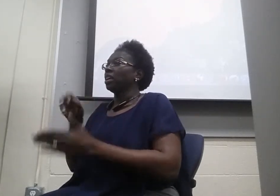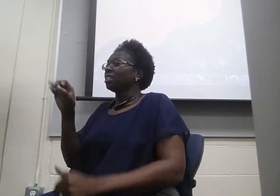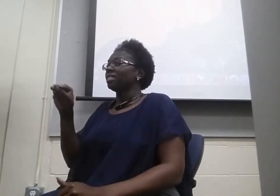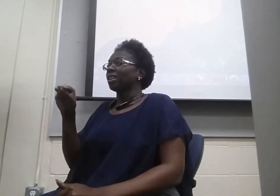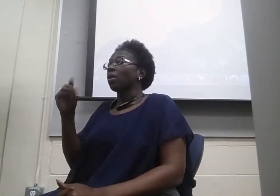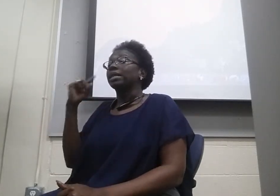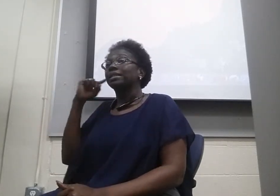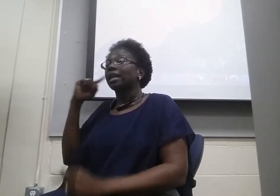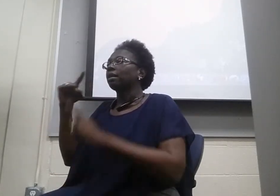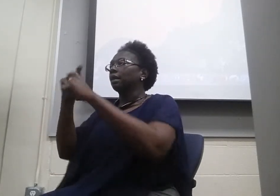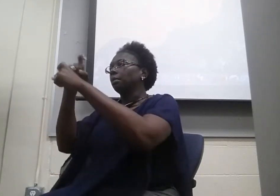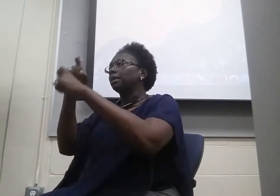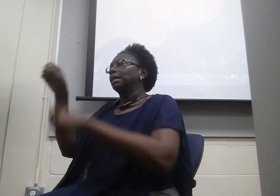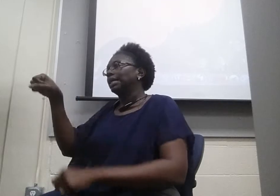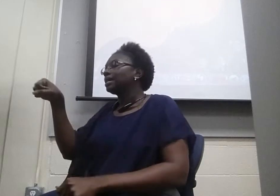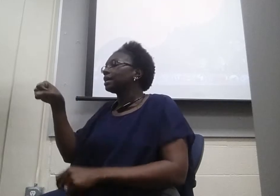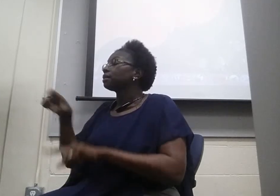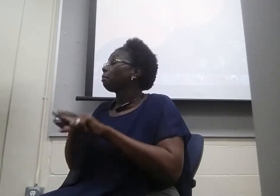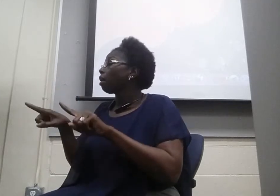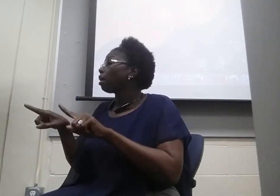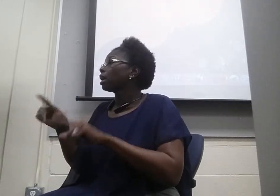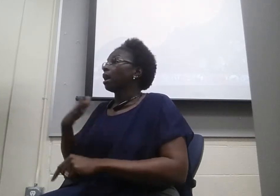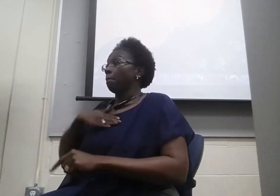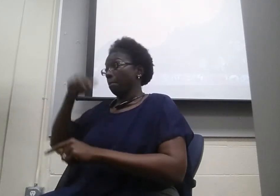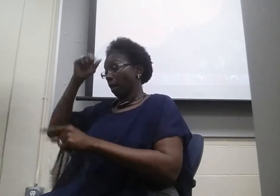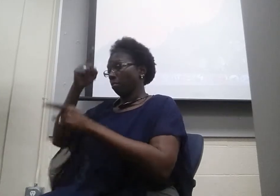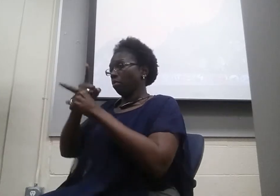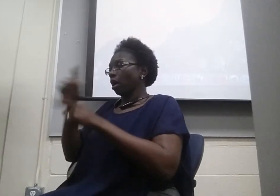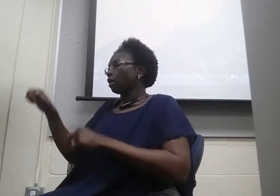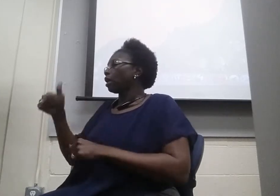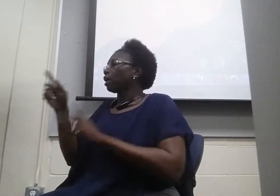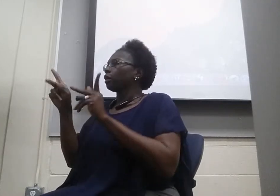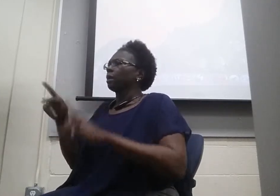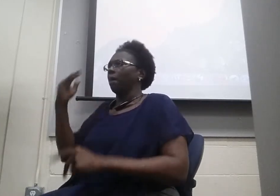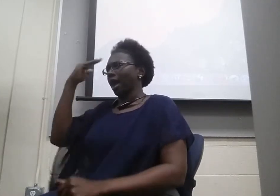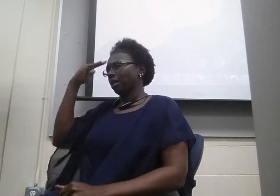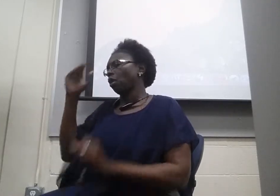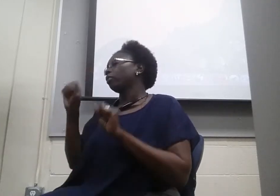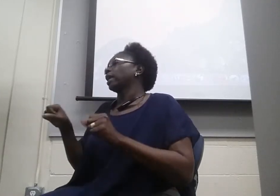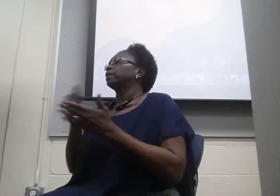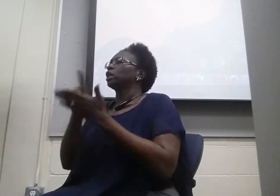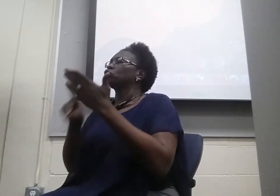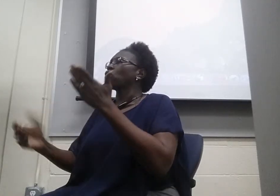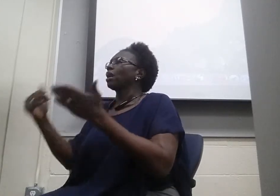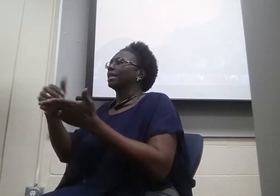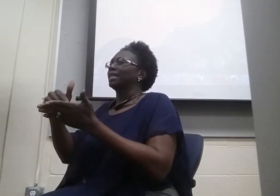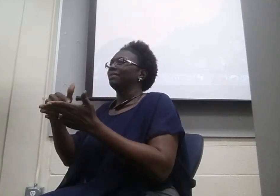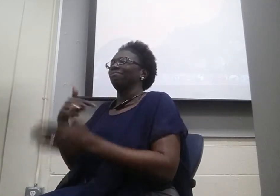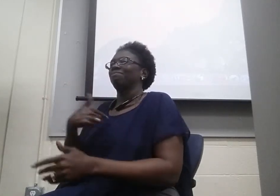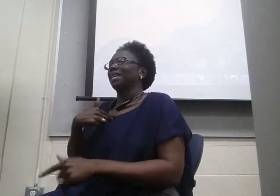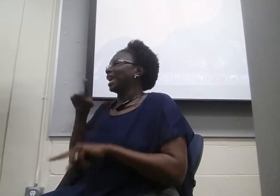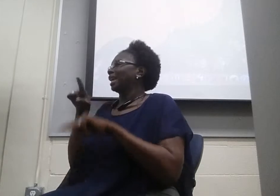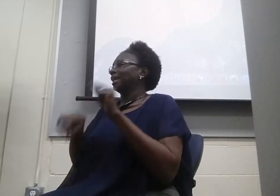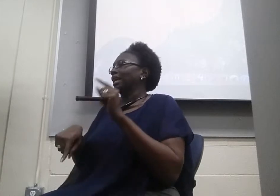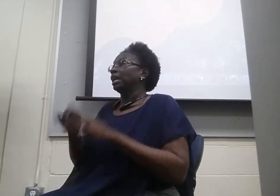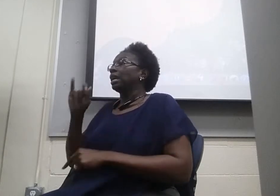more complicated than it needs to be, but my brother and other people I know who can just draw it again, that just doesn't work for me. Once I've drawn it, it's